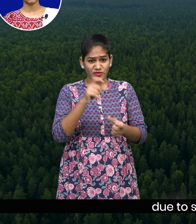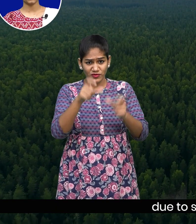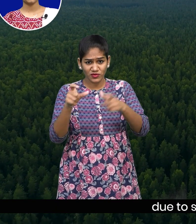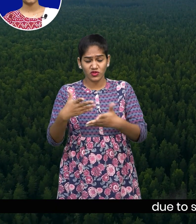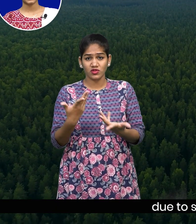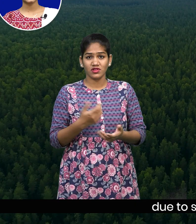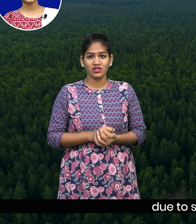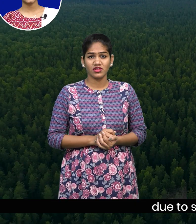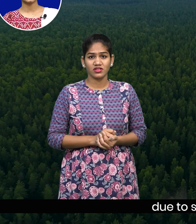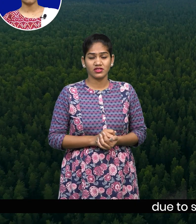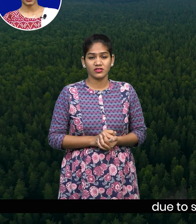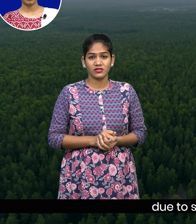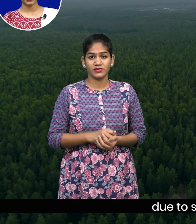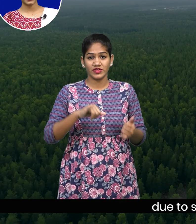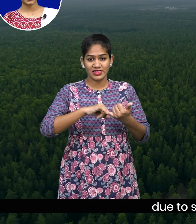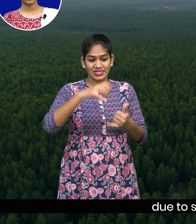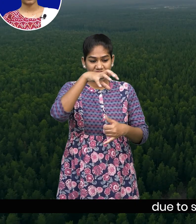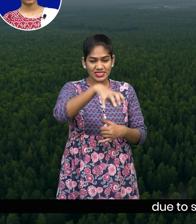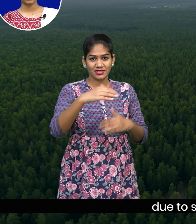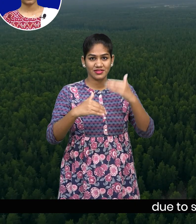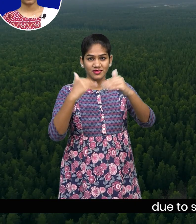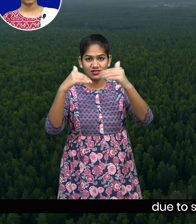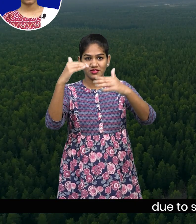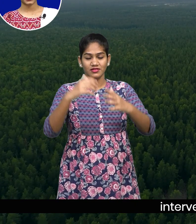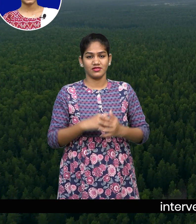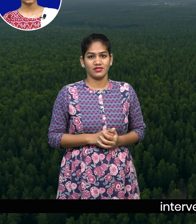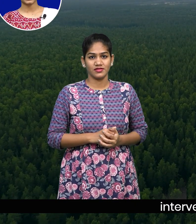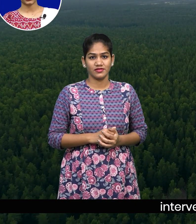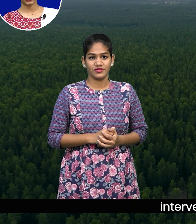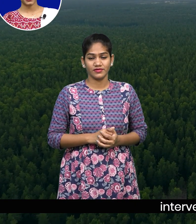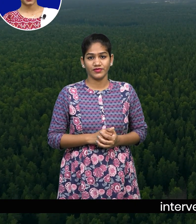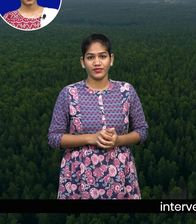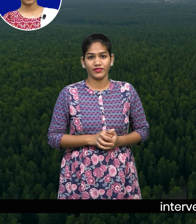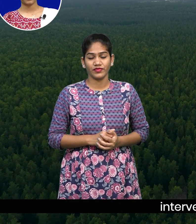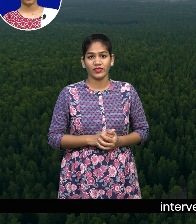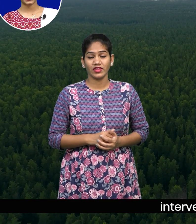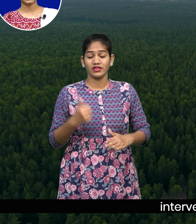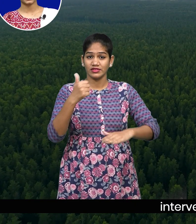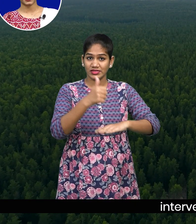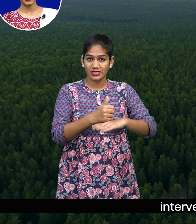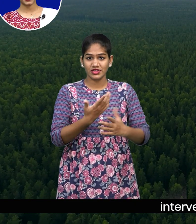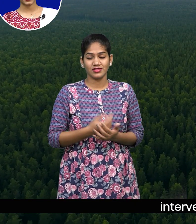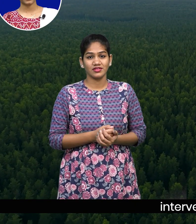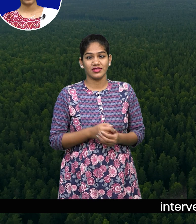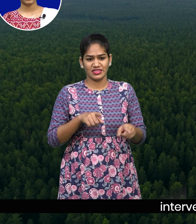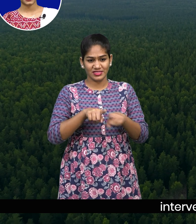due to state development interventions,